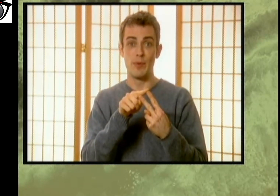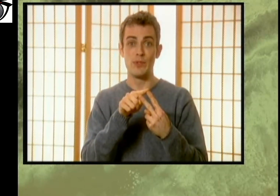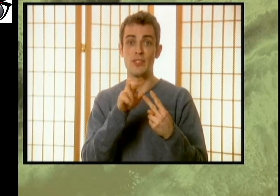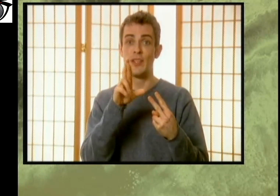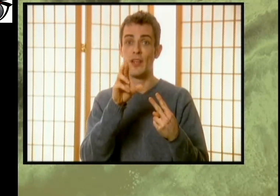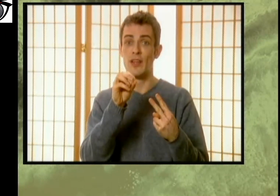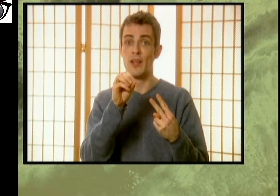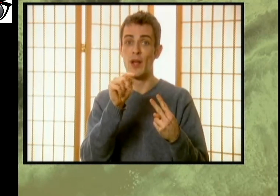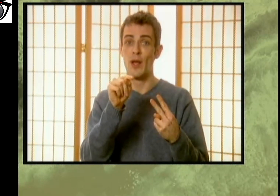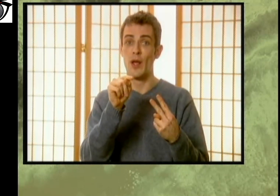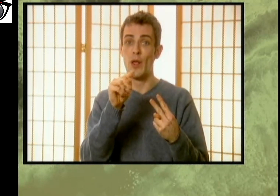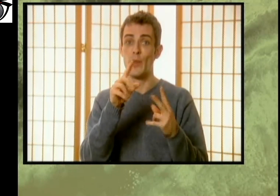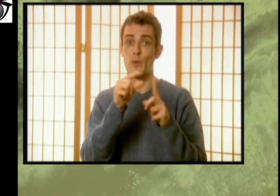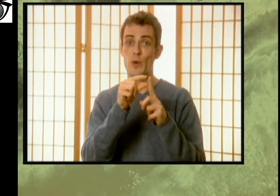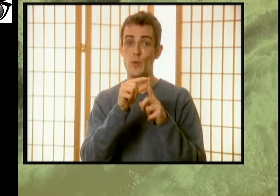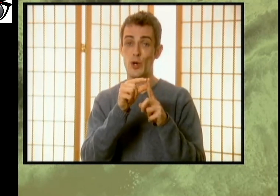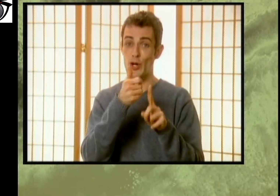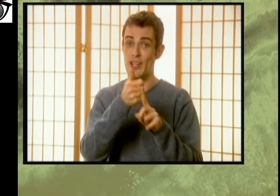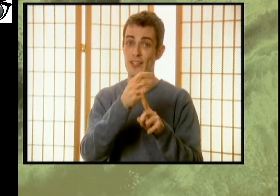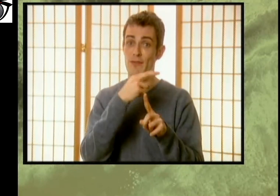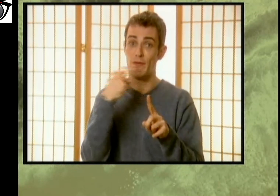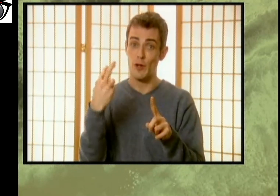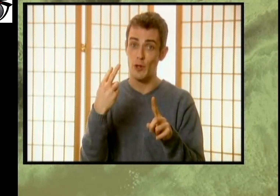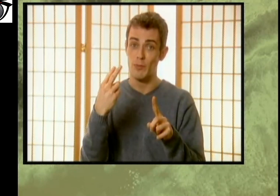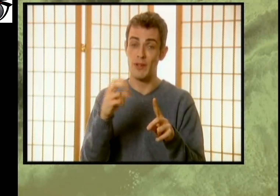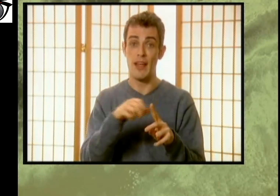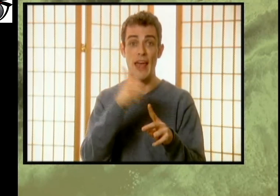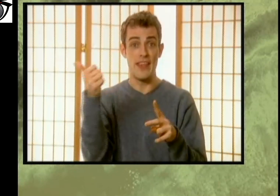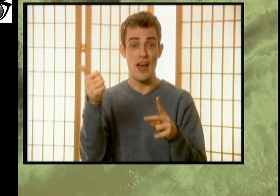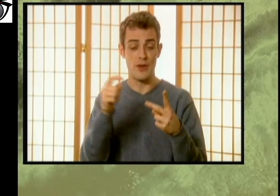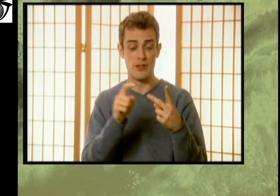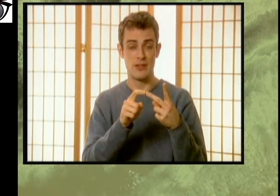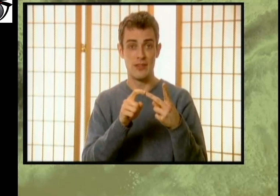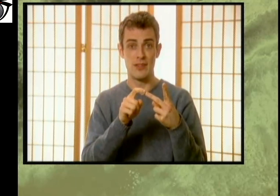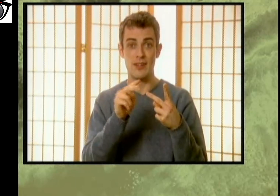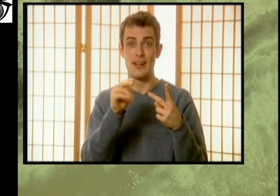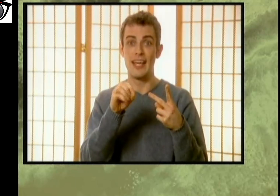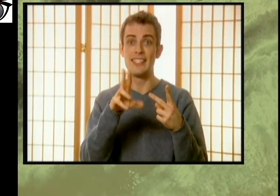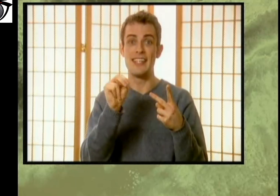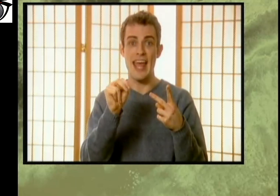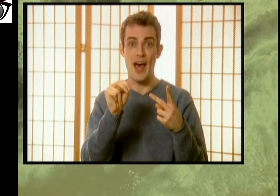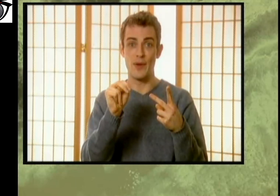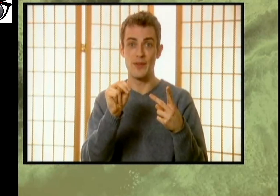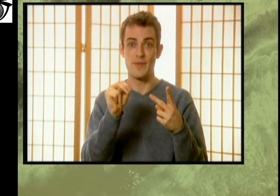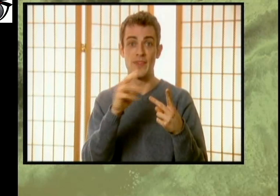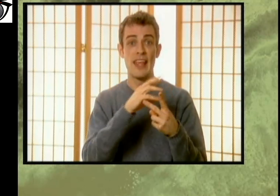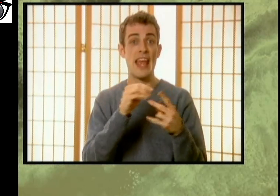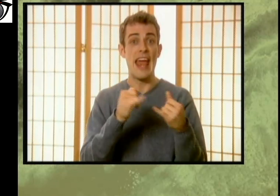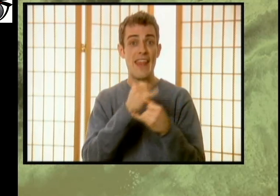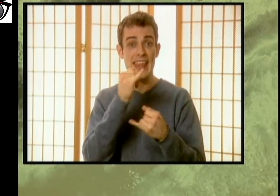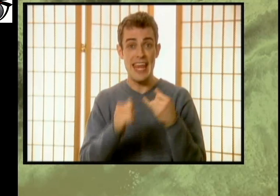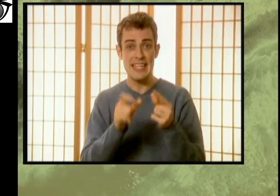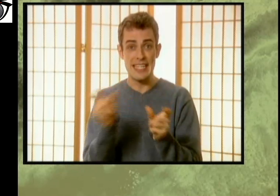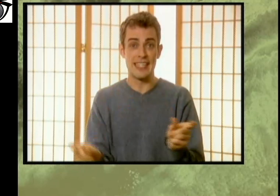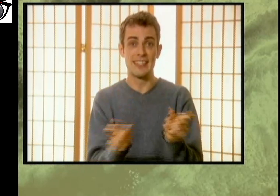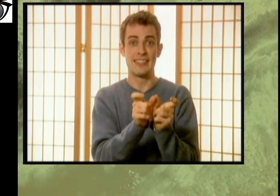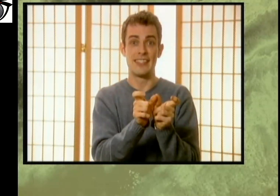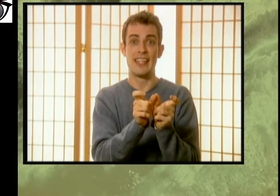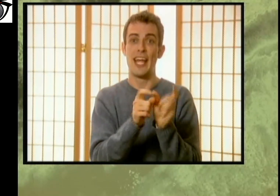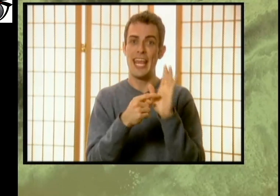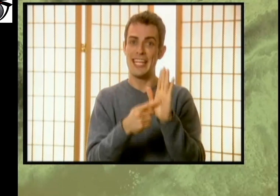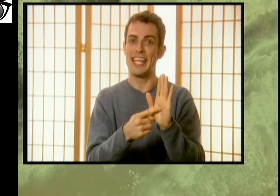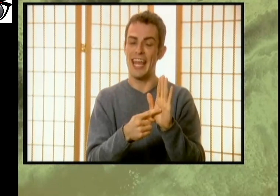two examples, the root word is a verb, and the other is a noun, and the